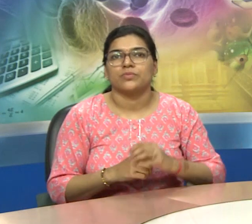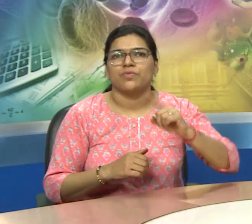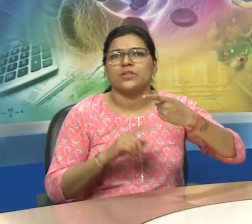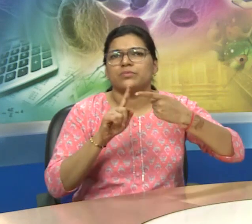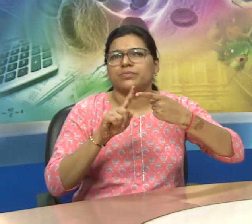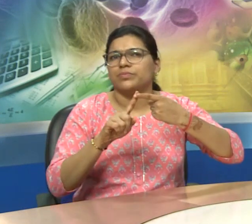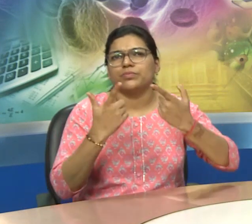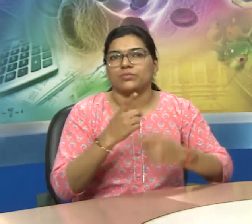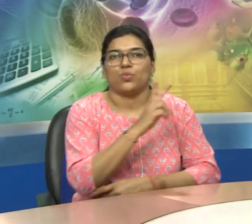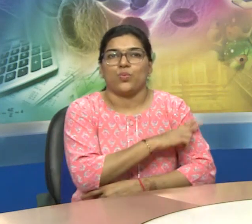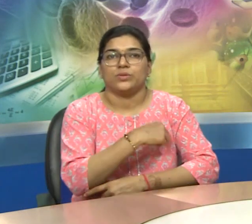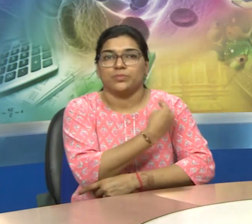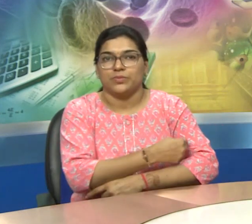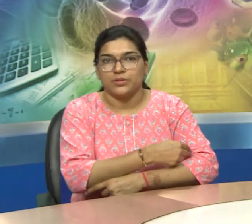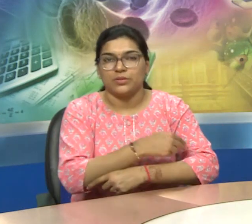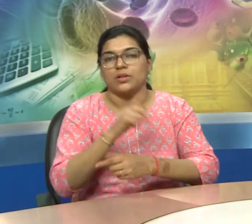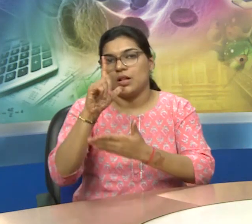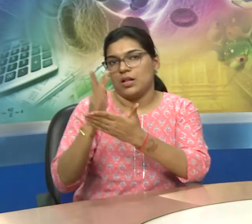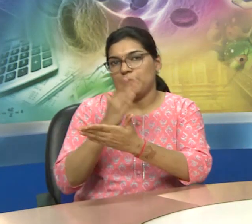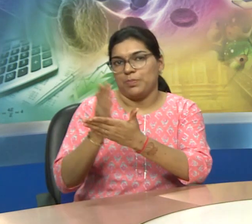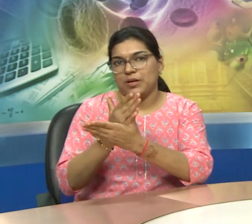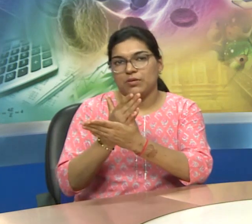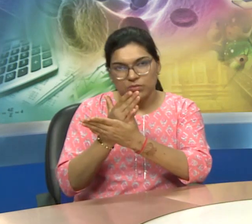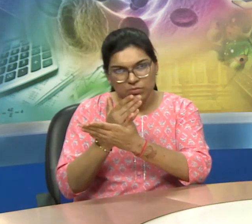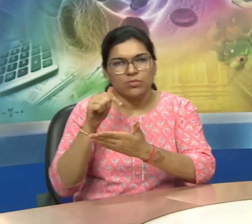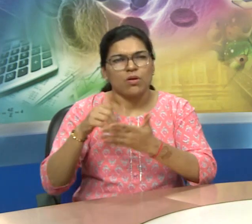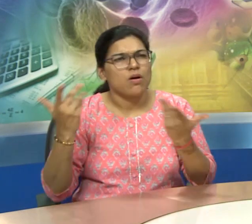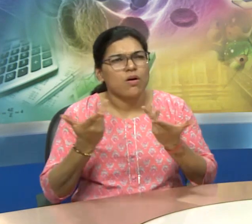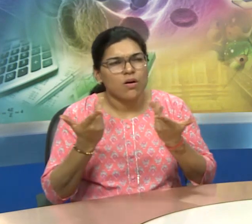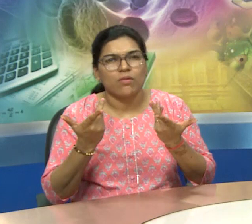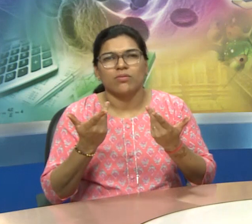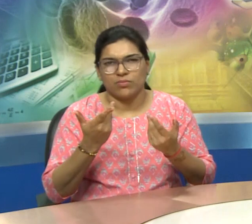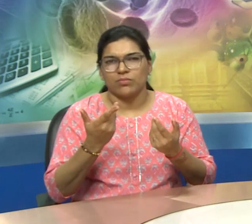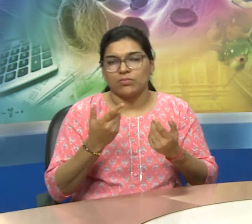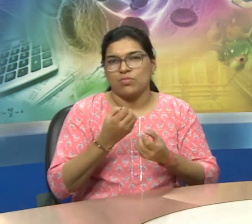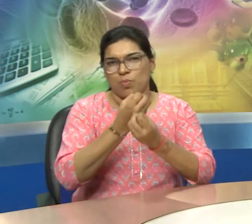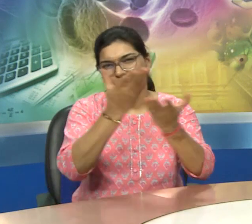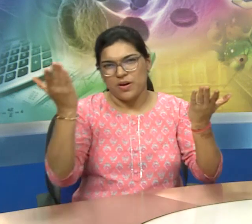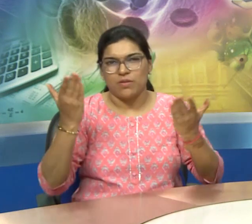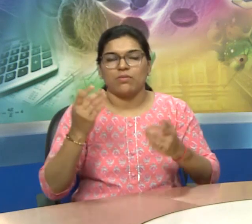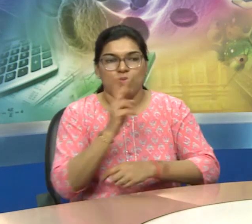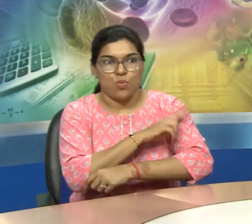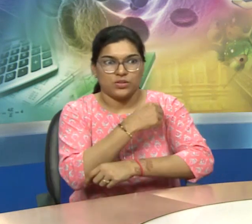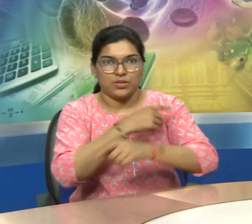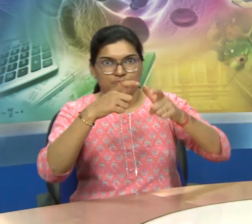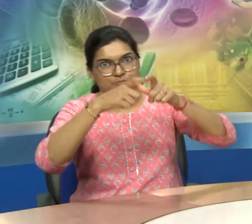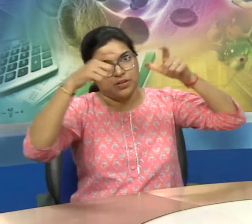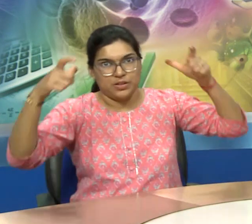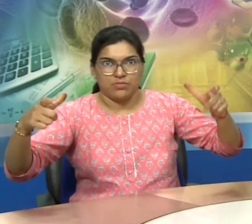has mainly 4 points which you can see on the screen. Public library has 4 types